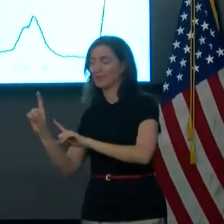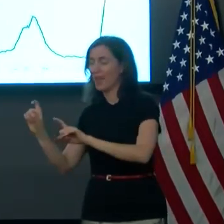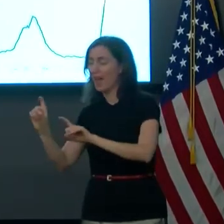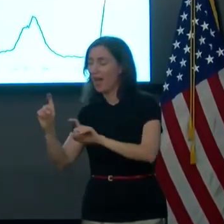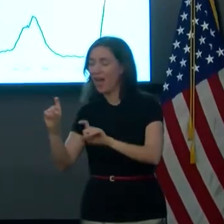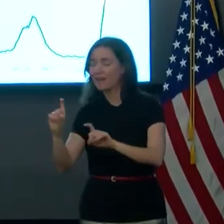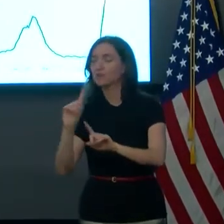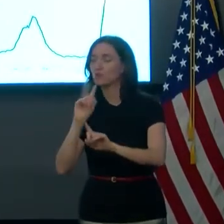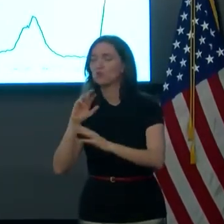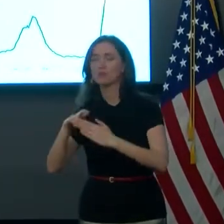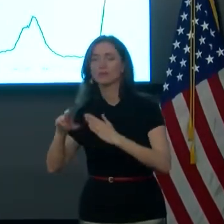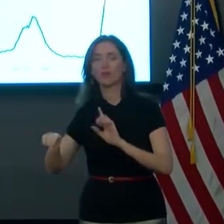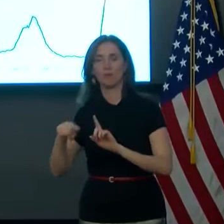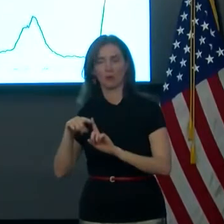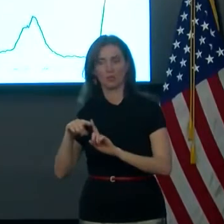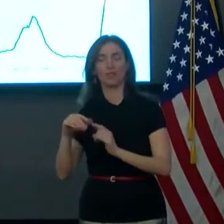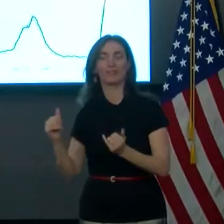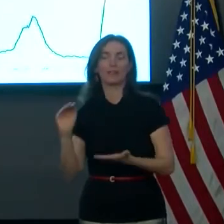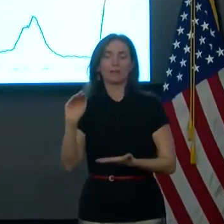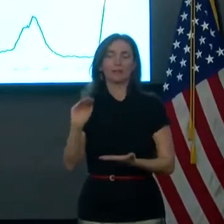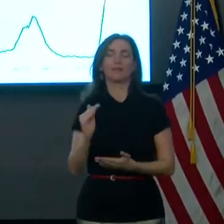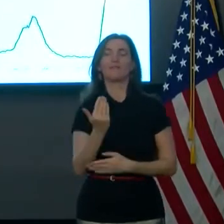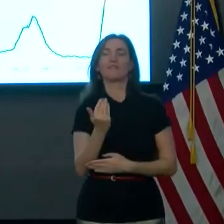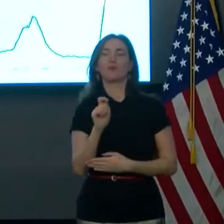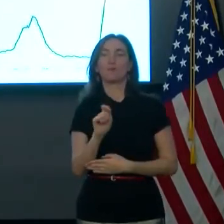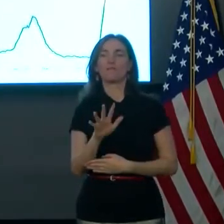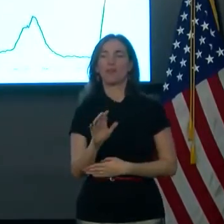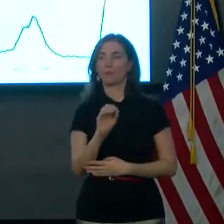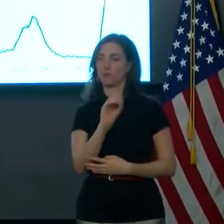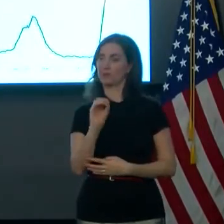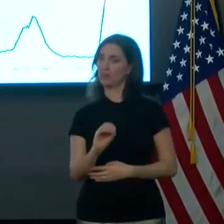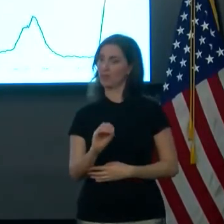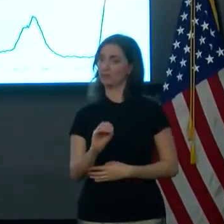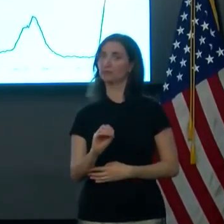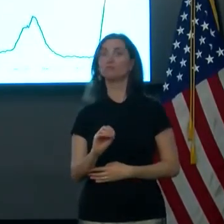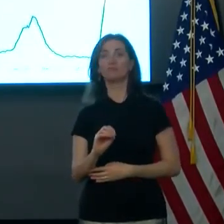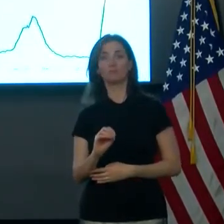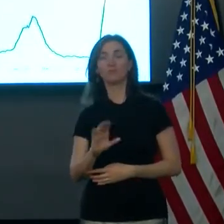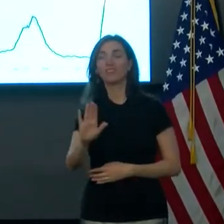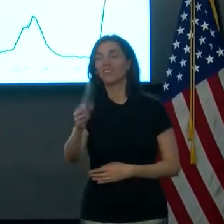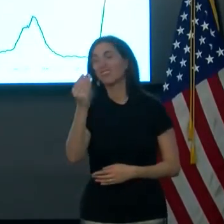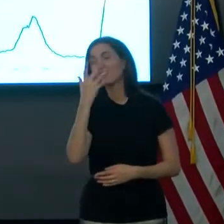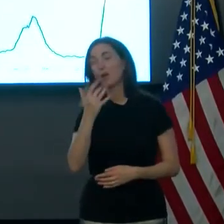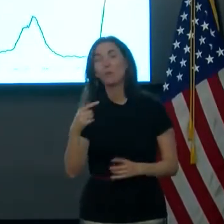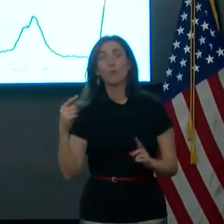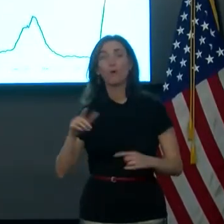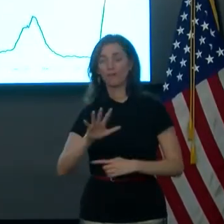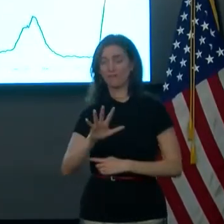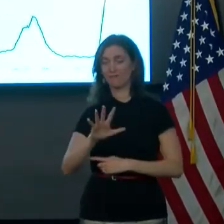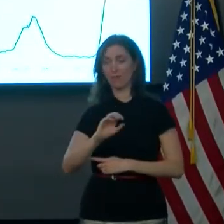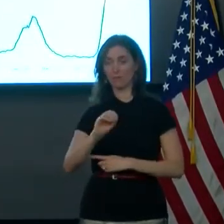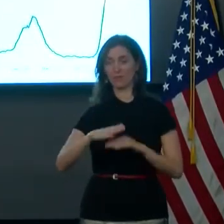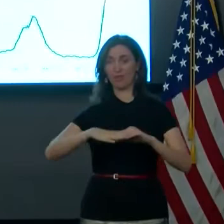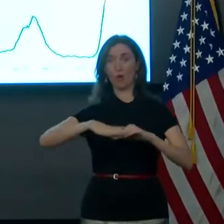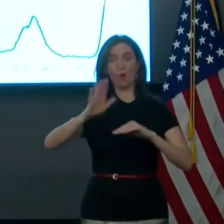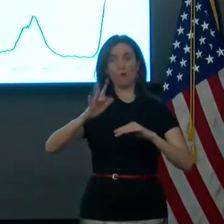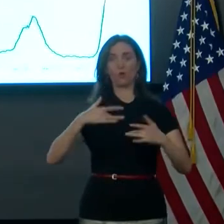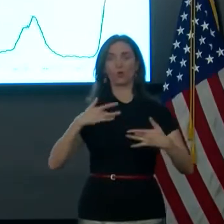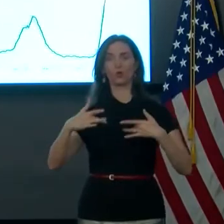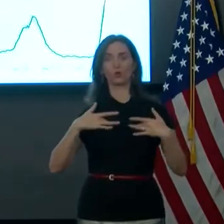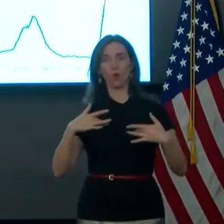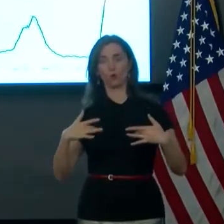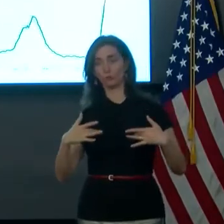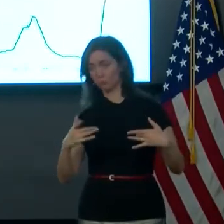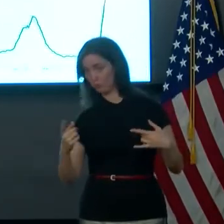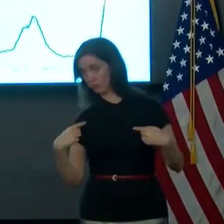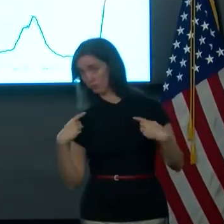back positive. We're now down to 15.5%. Really, anything above 5% is of concern, and we've